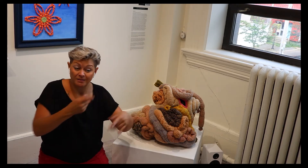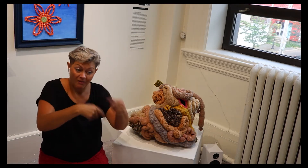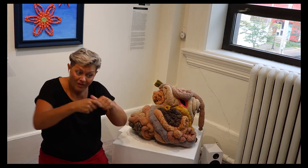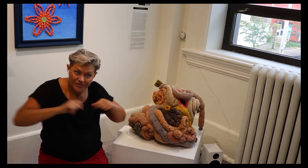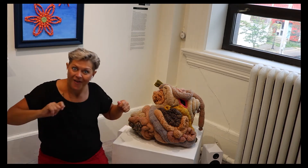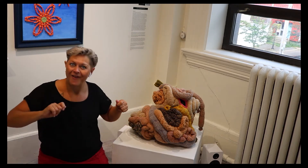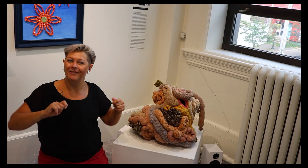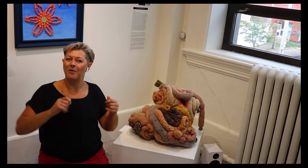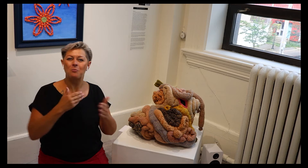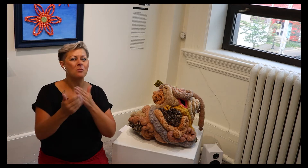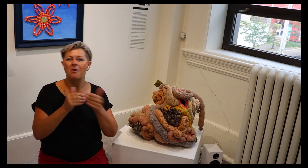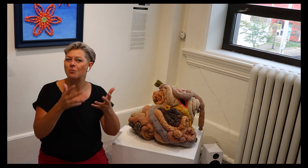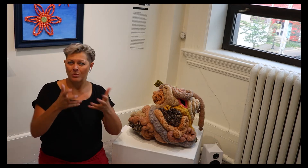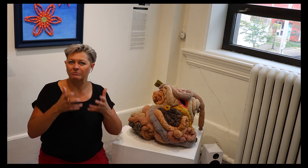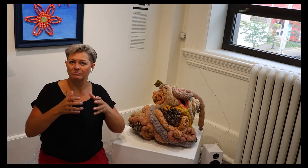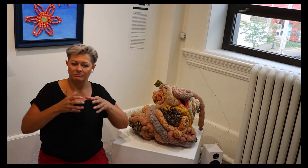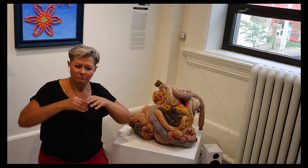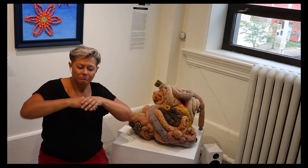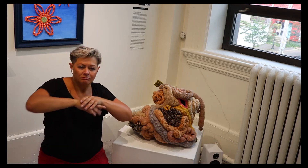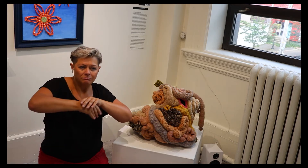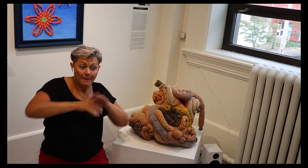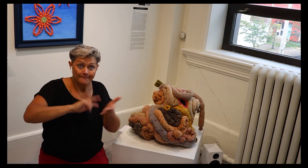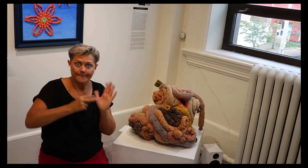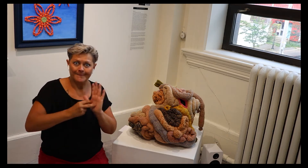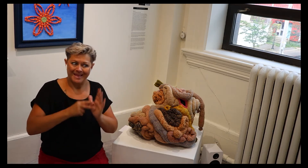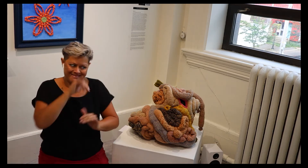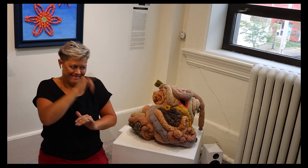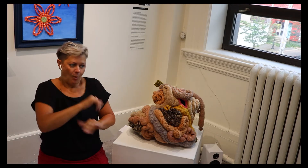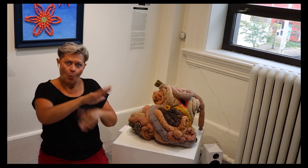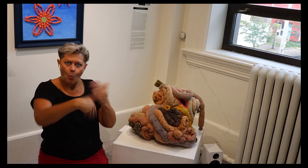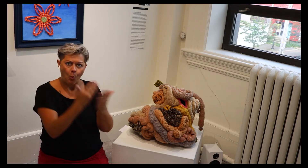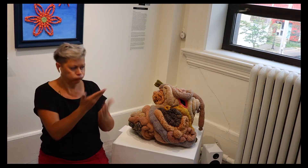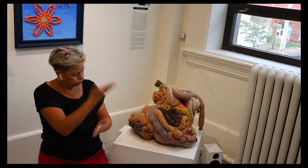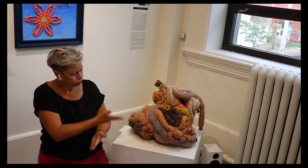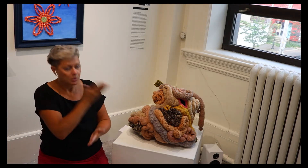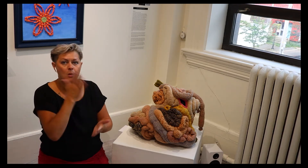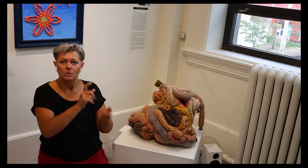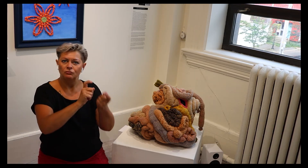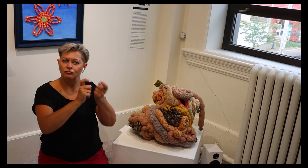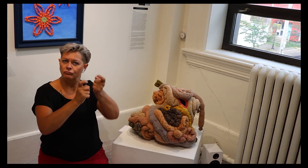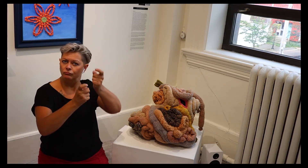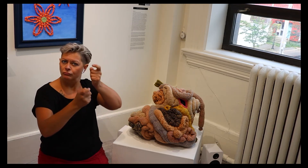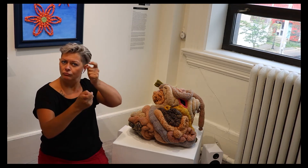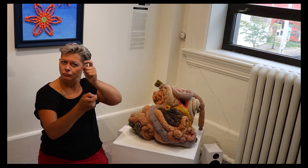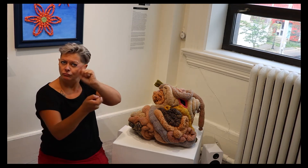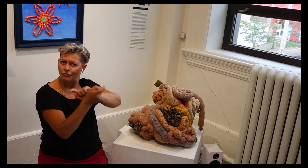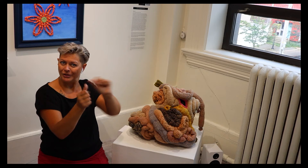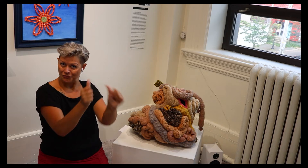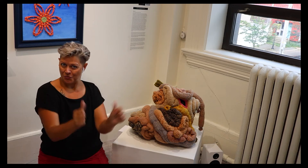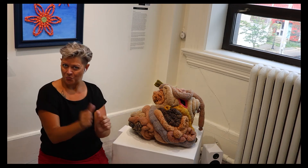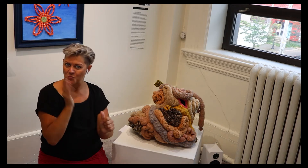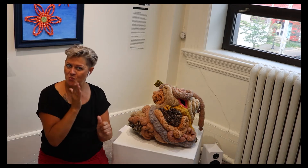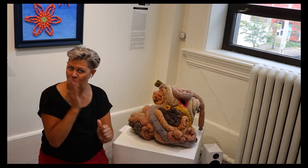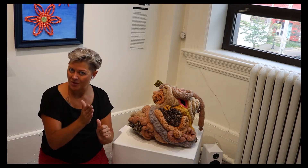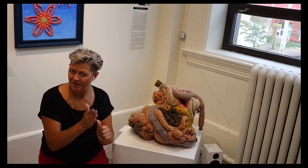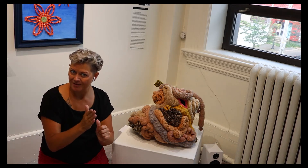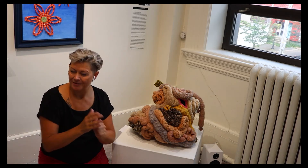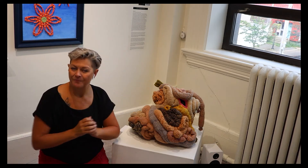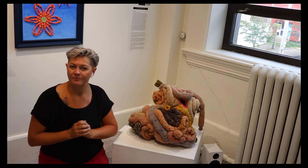inner threads, subtly changing inner and outer shape of the sculpture over time. A soundtrack plays